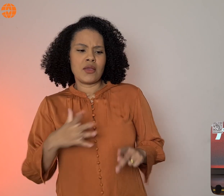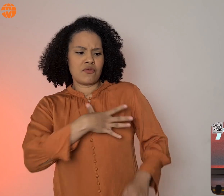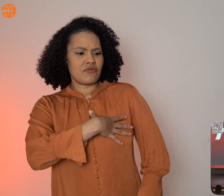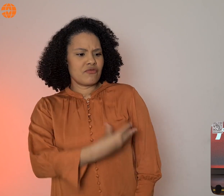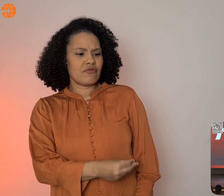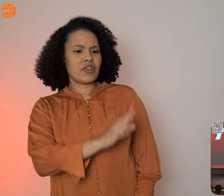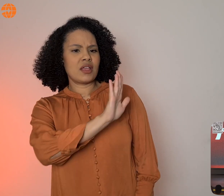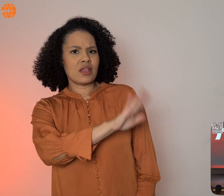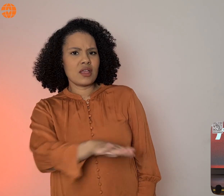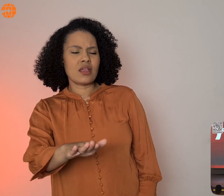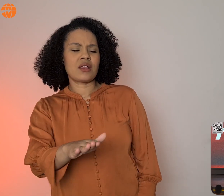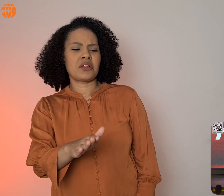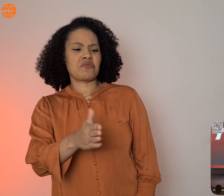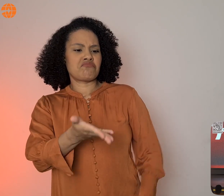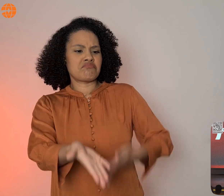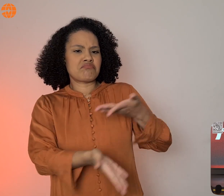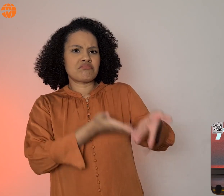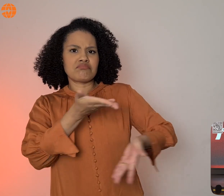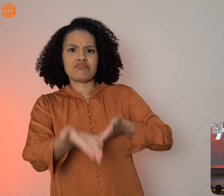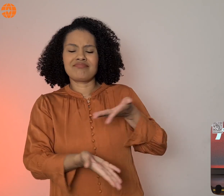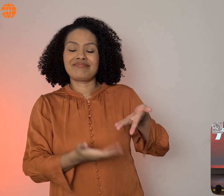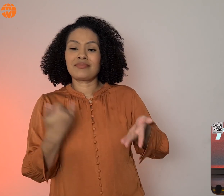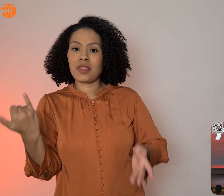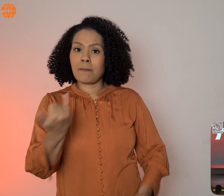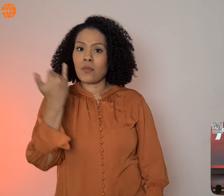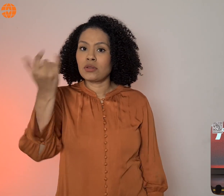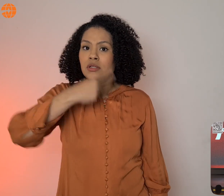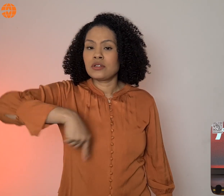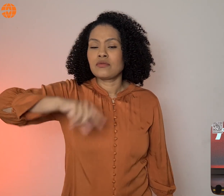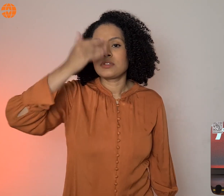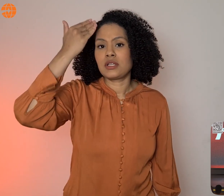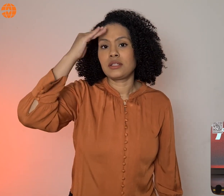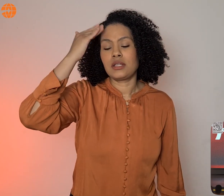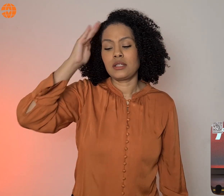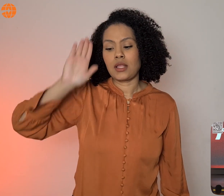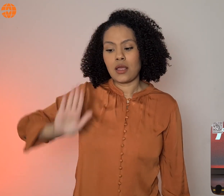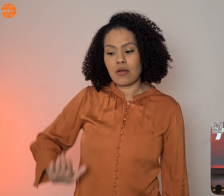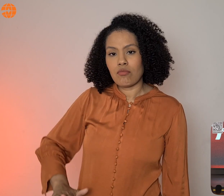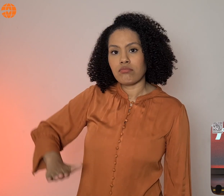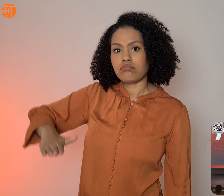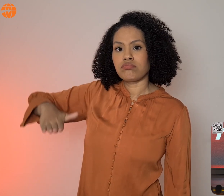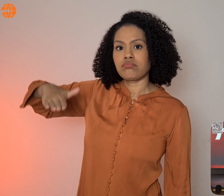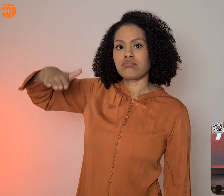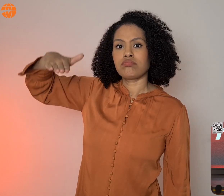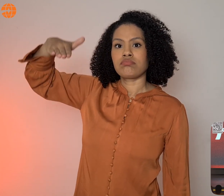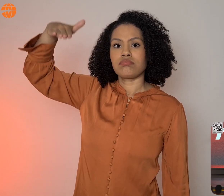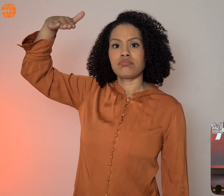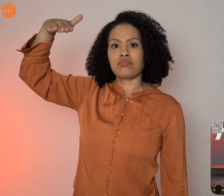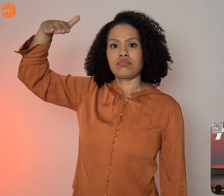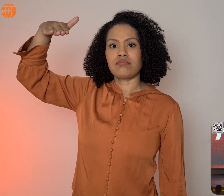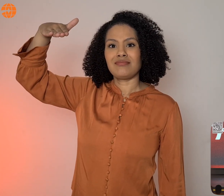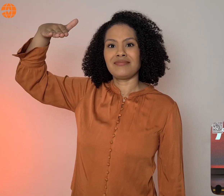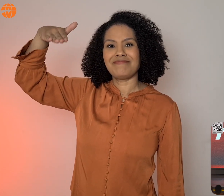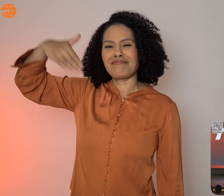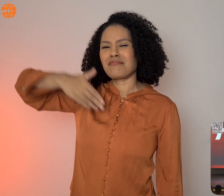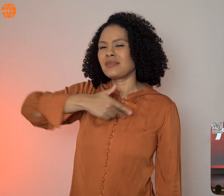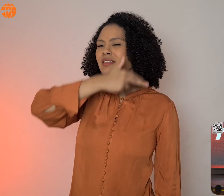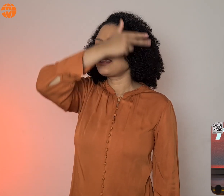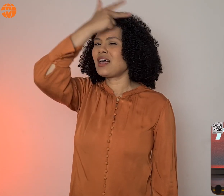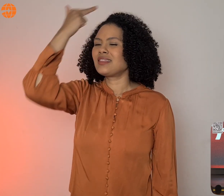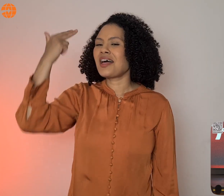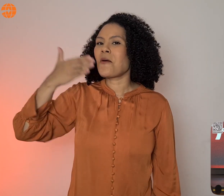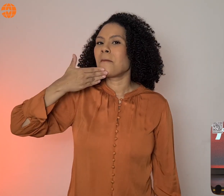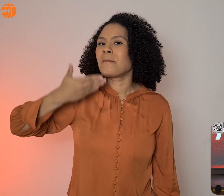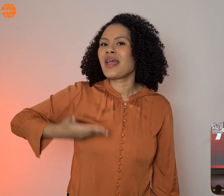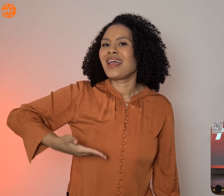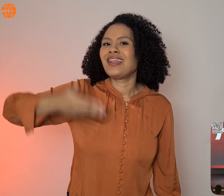mesmo ali com seus filhos. You see, when you grow up, Entenda isso, quando você cresce, you find out that Christmas is much better when you're the